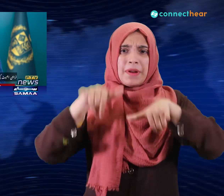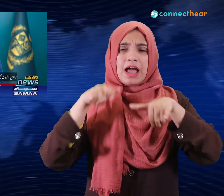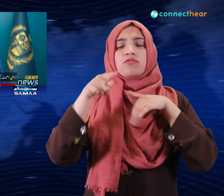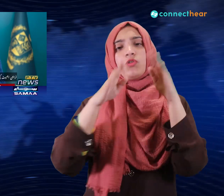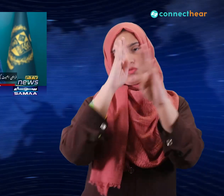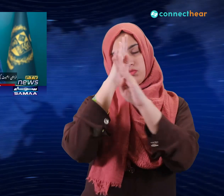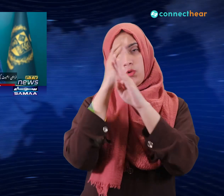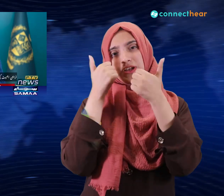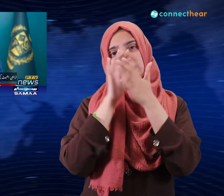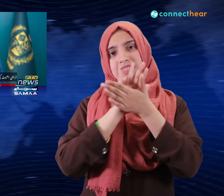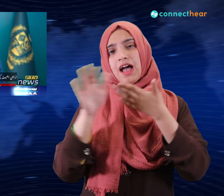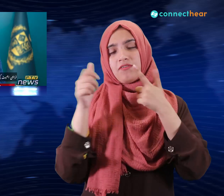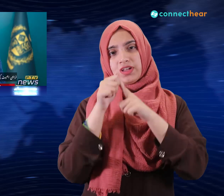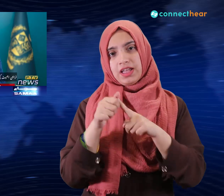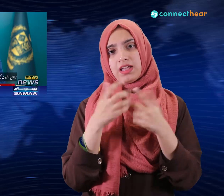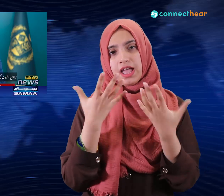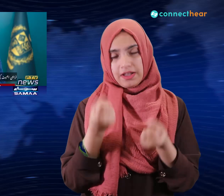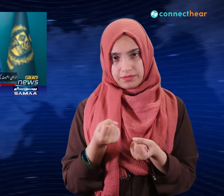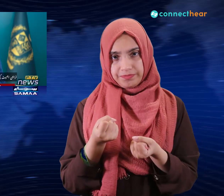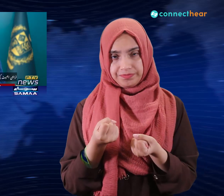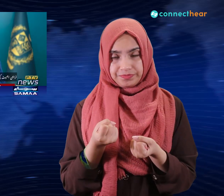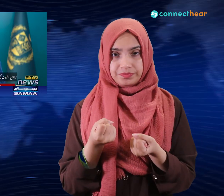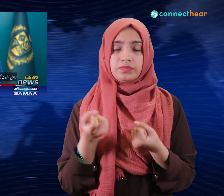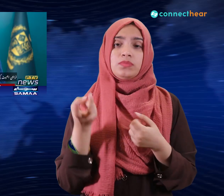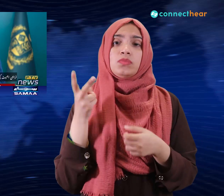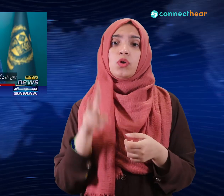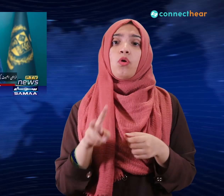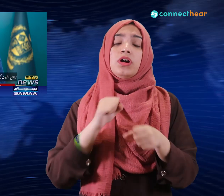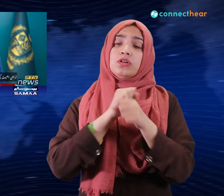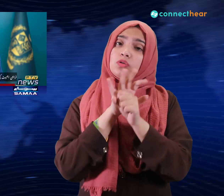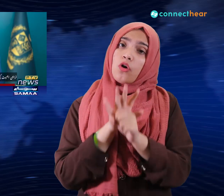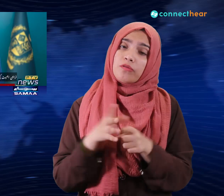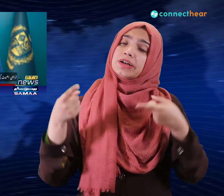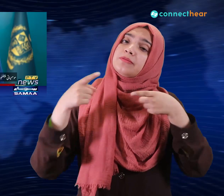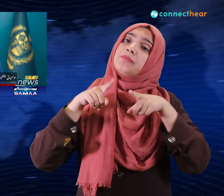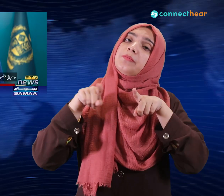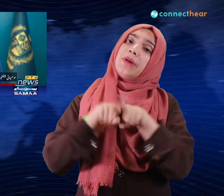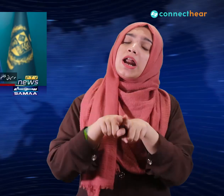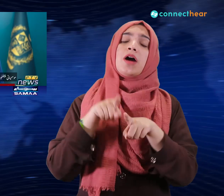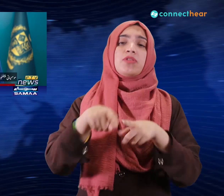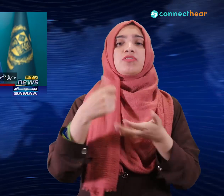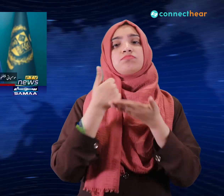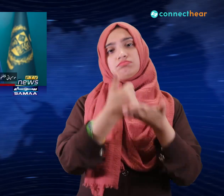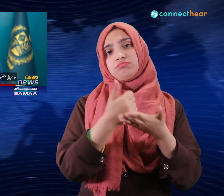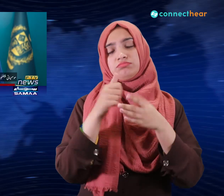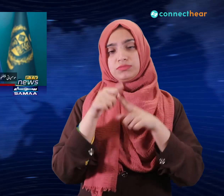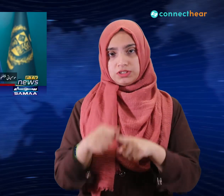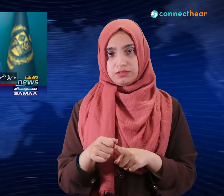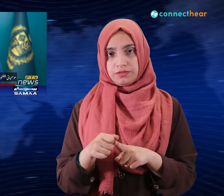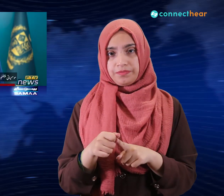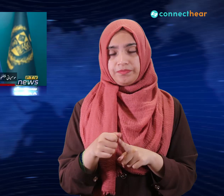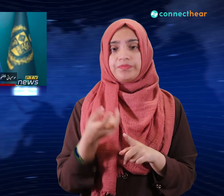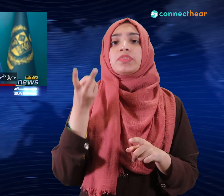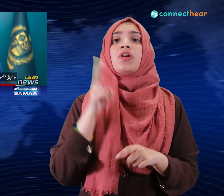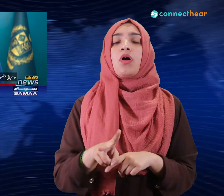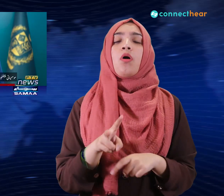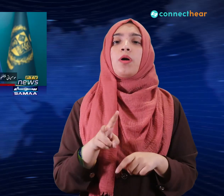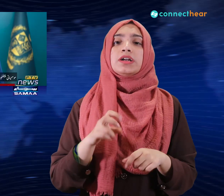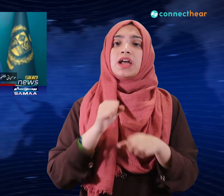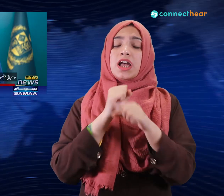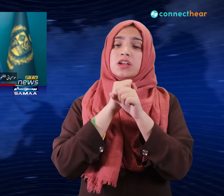the COP26 in Glasgow. The accumulated climate finance commitment now amounts